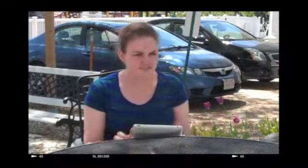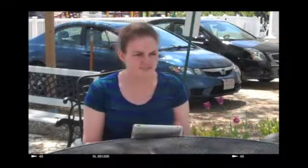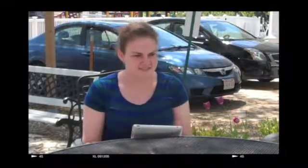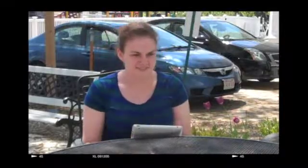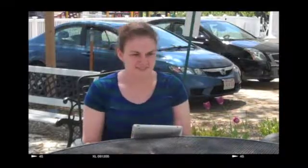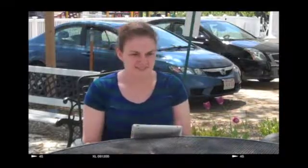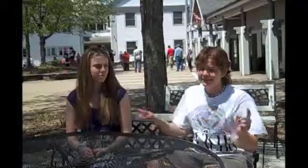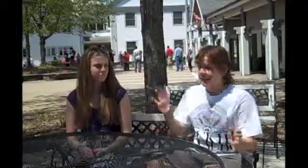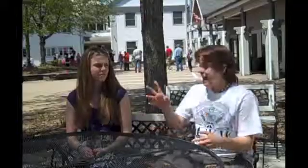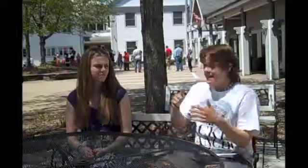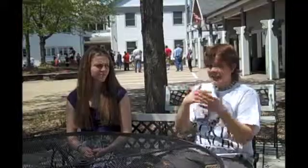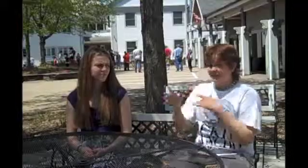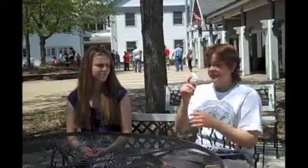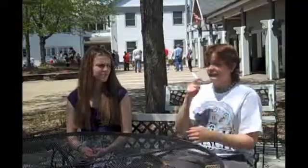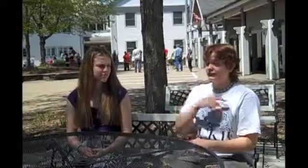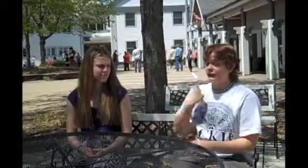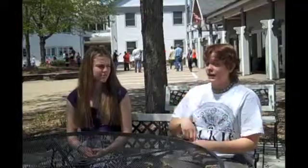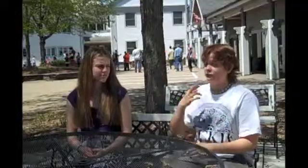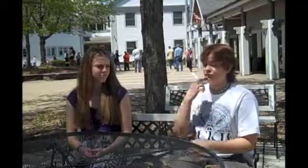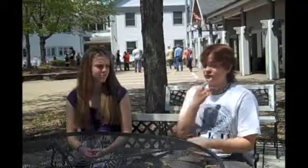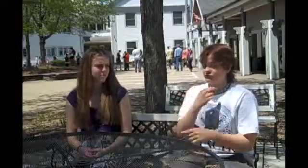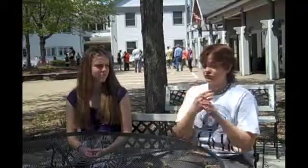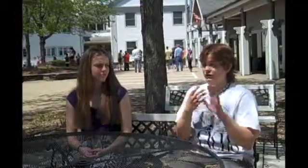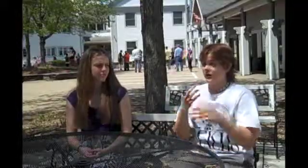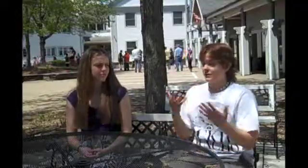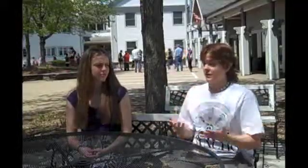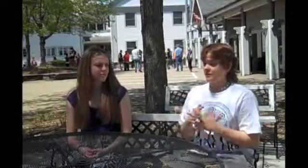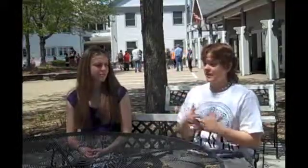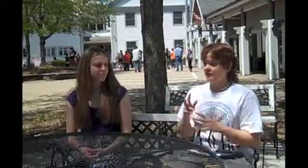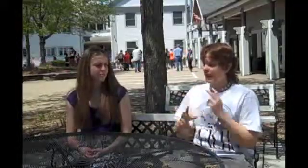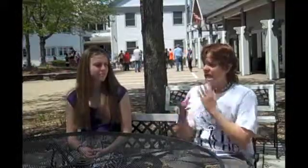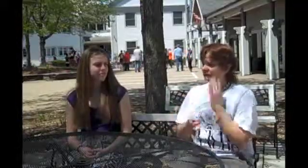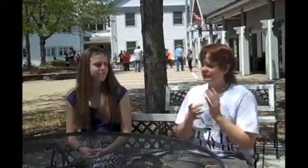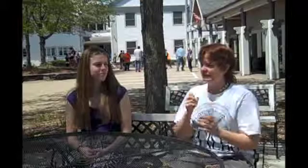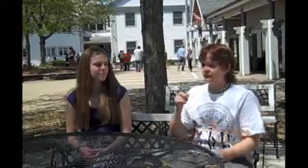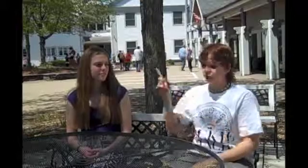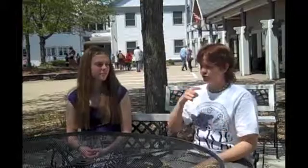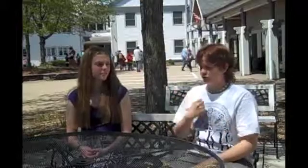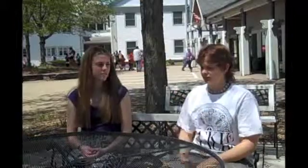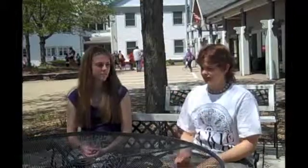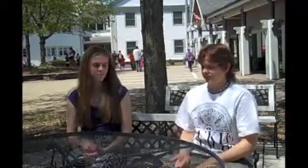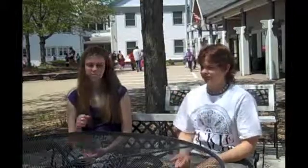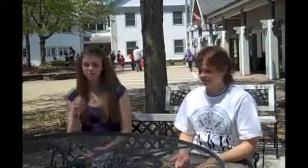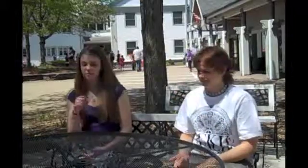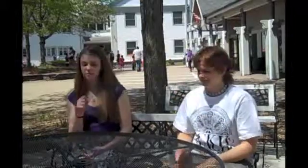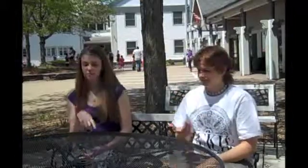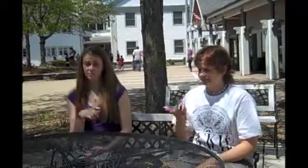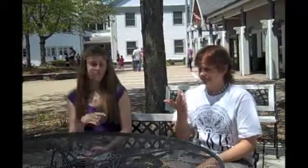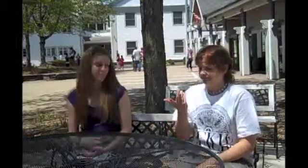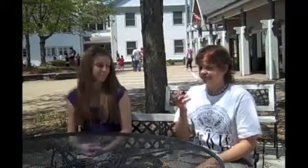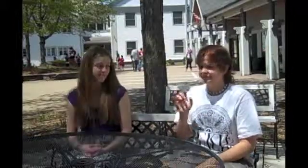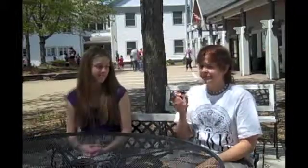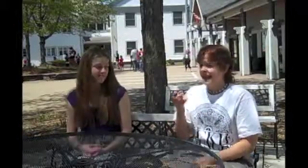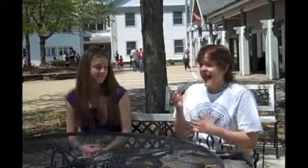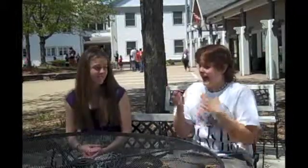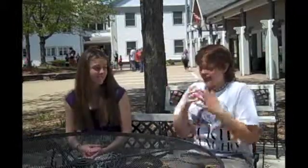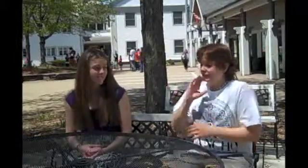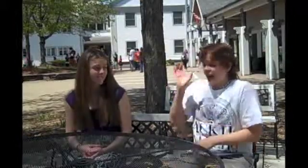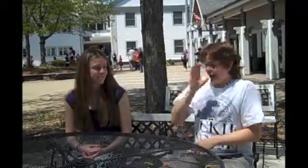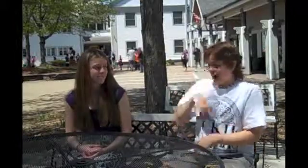compare the Chinese traditional food to American Chinese food? If you go into a Chinese restaurant here, the food's really greasy, but